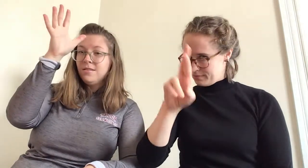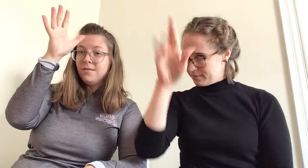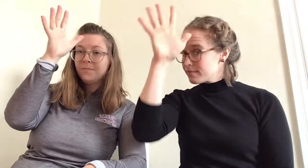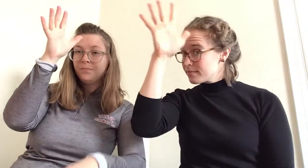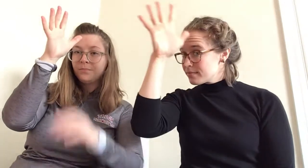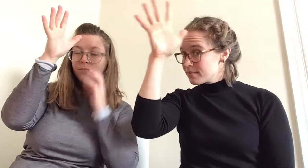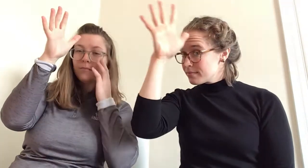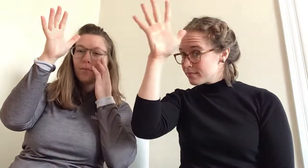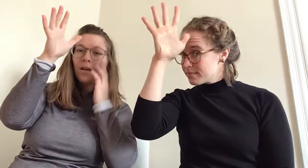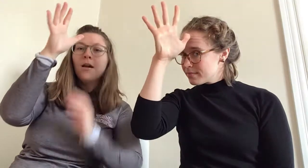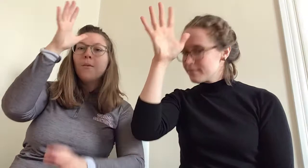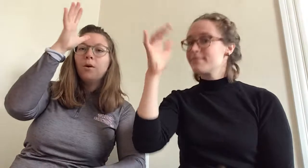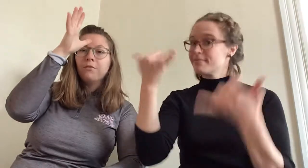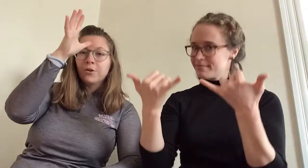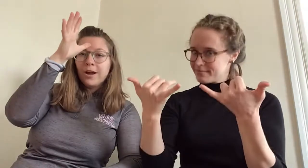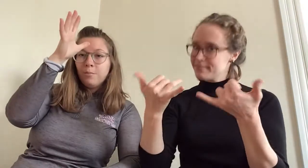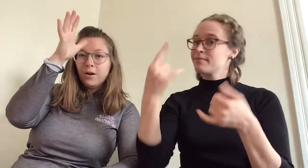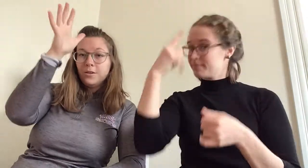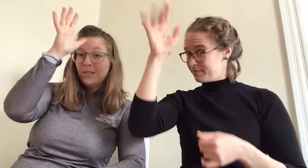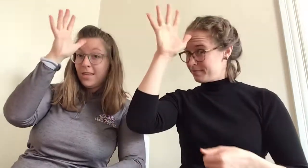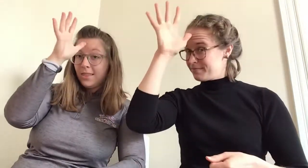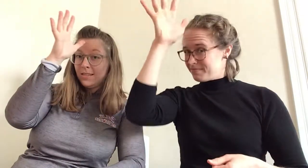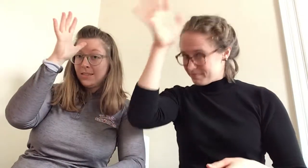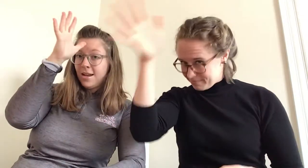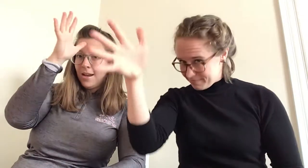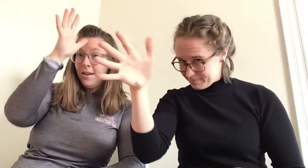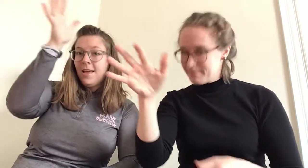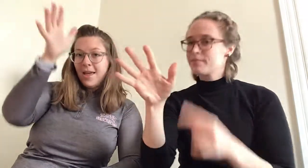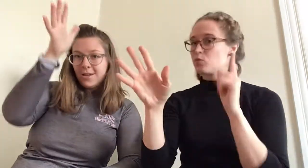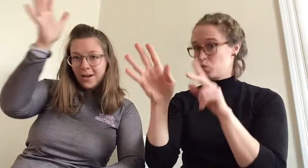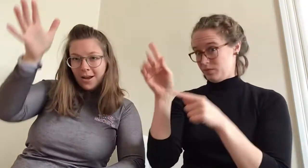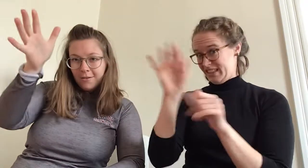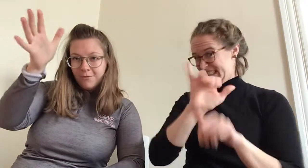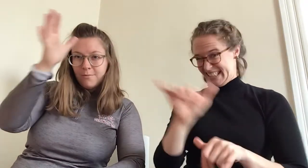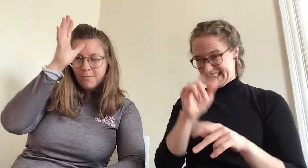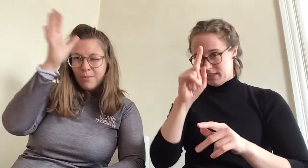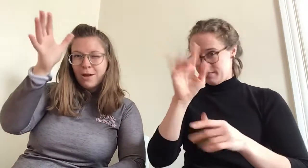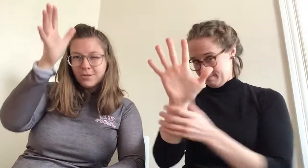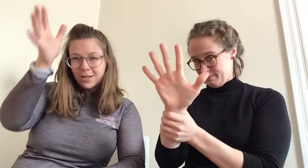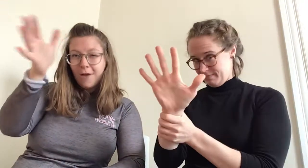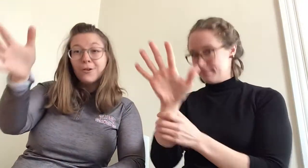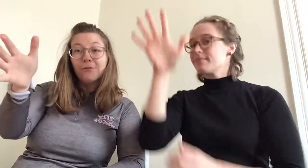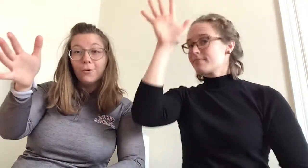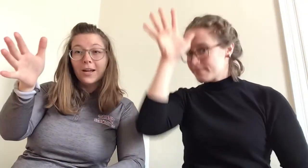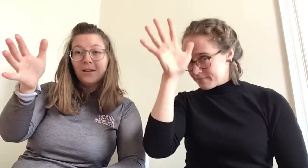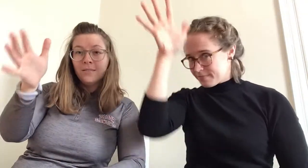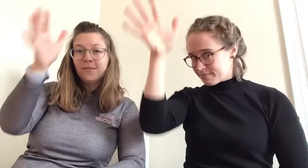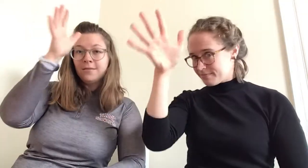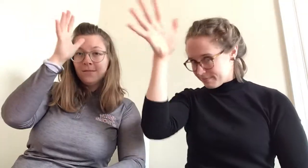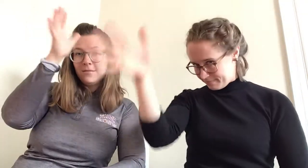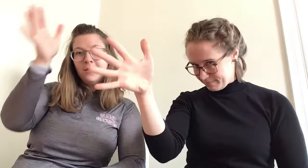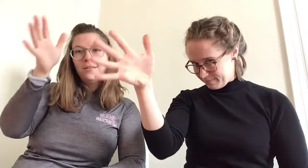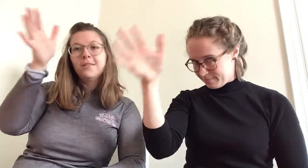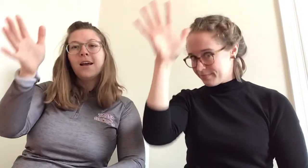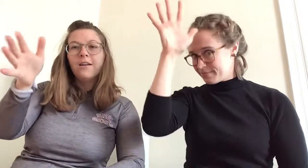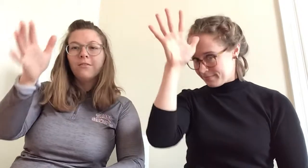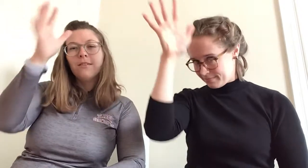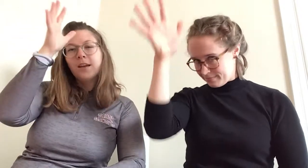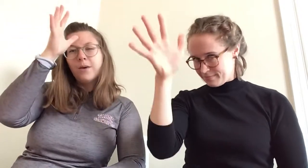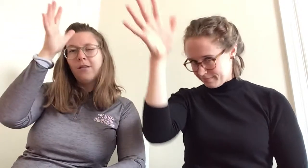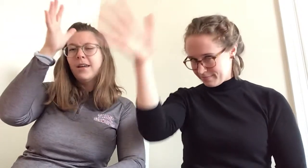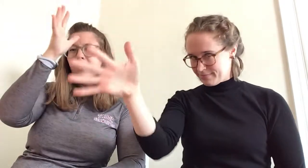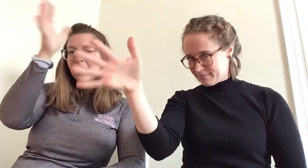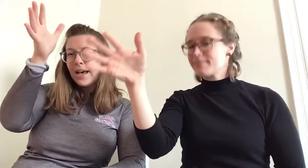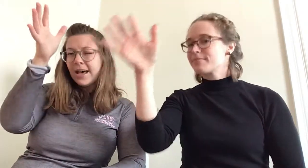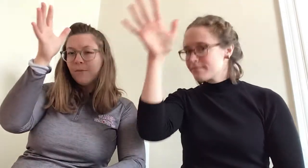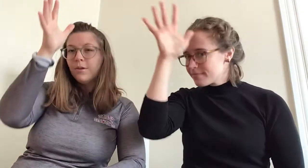forehead. But for Grandpa, you take this sign and you kind of bounce it off your forehead. Kind of think